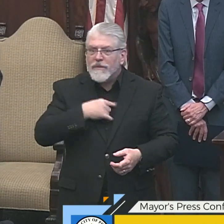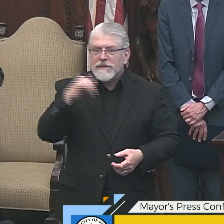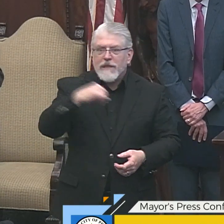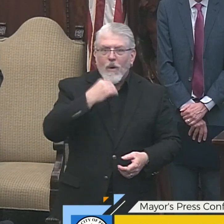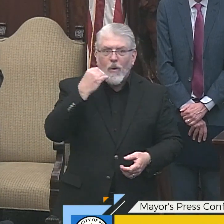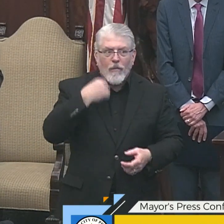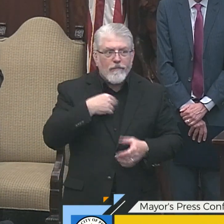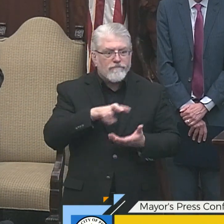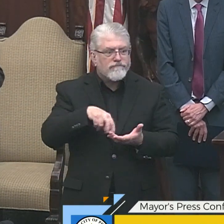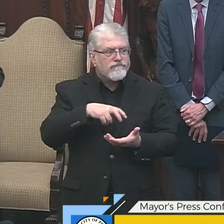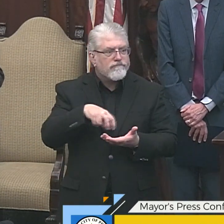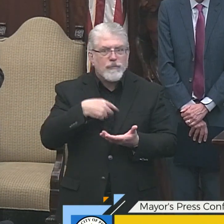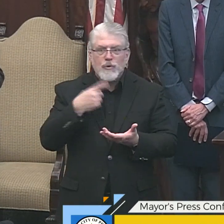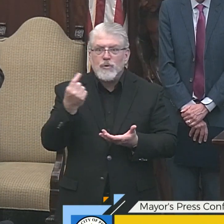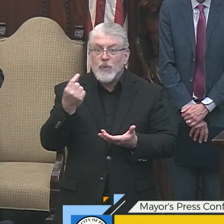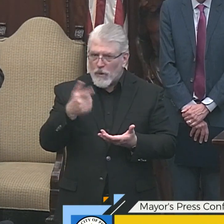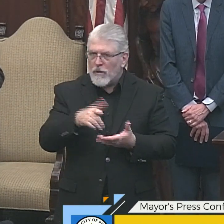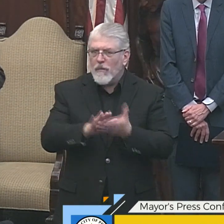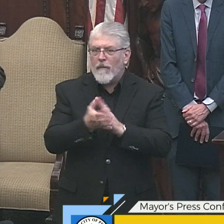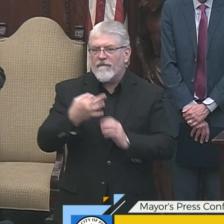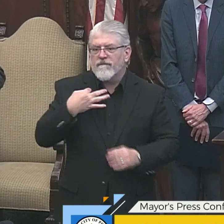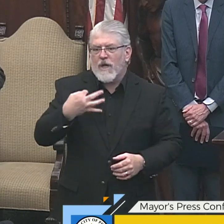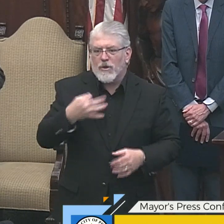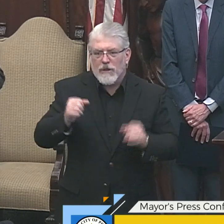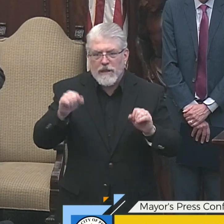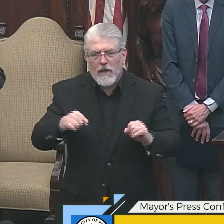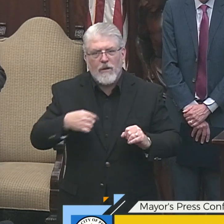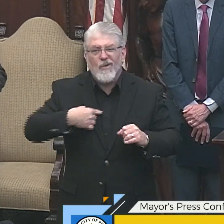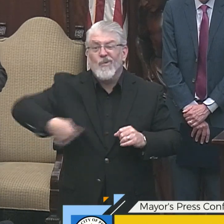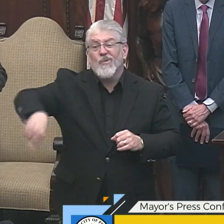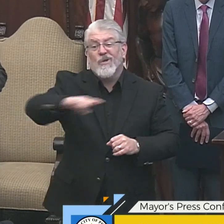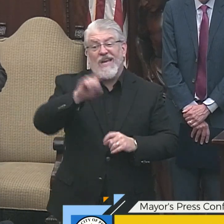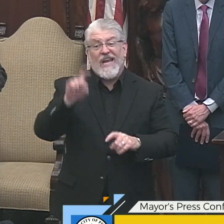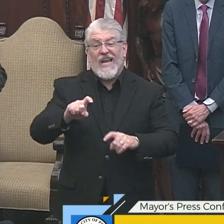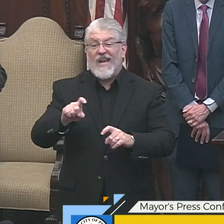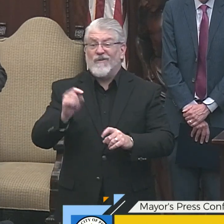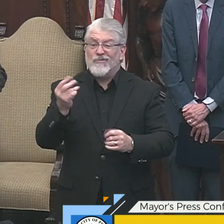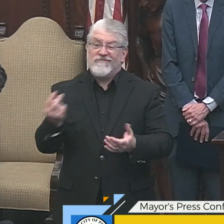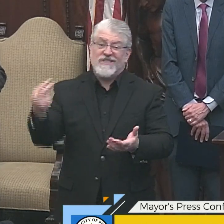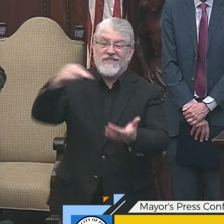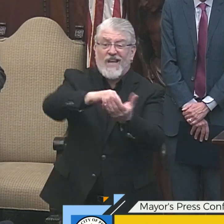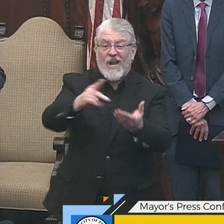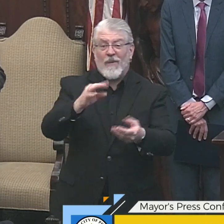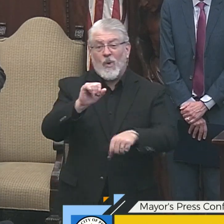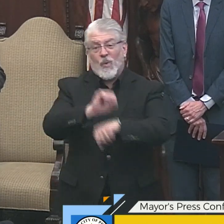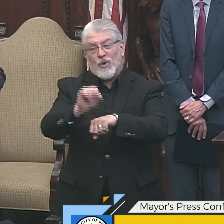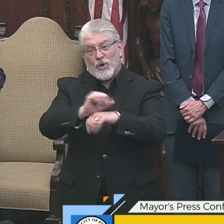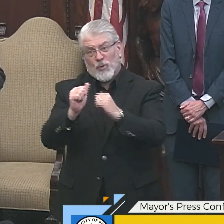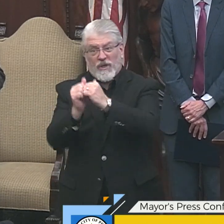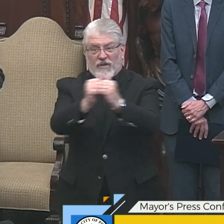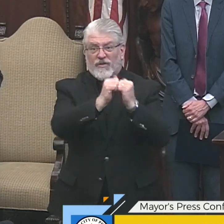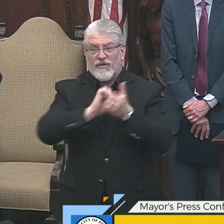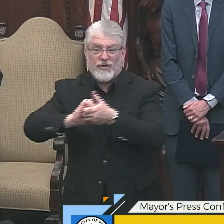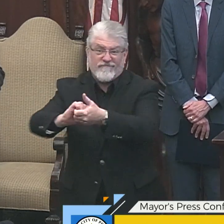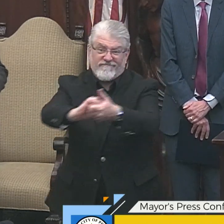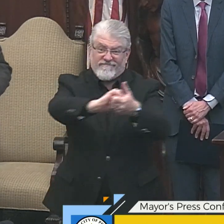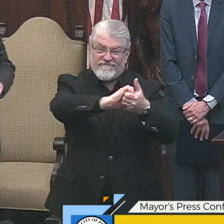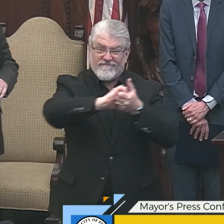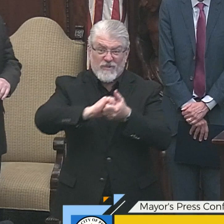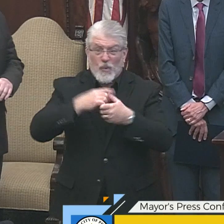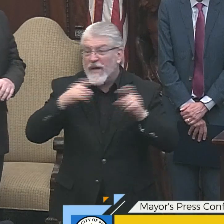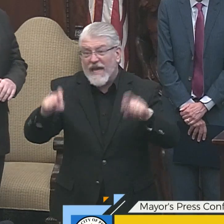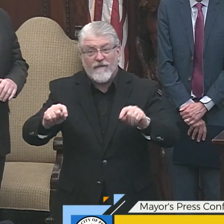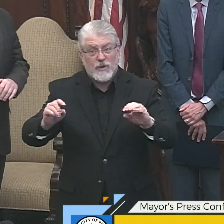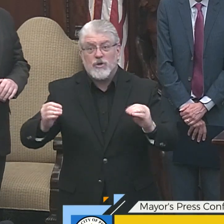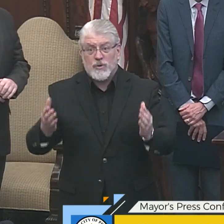come together and drive past our fear and lift one another up if we're going to make it through. While we have to promote